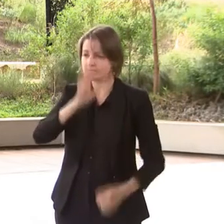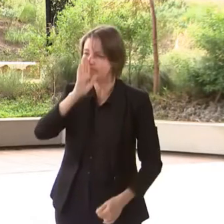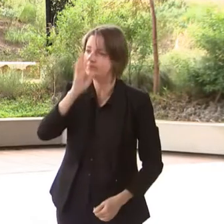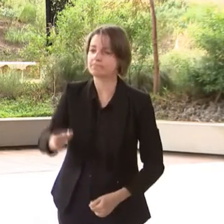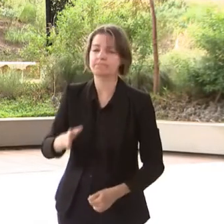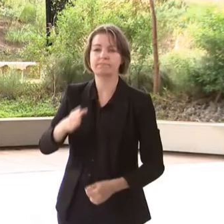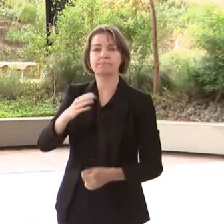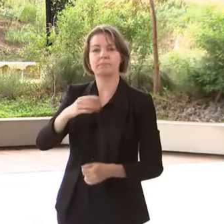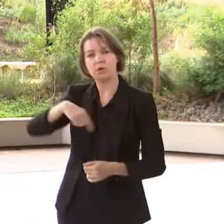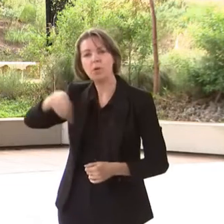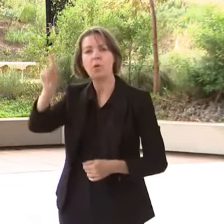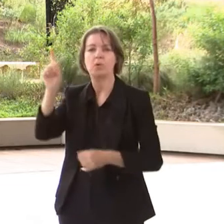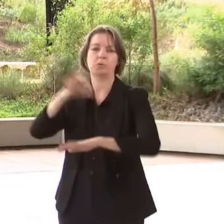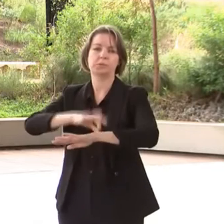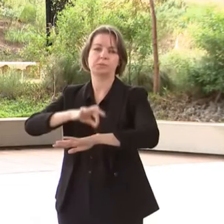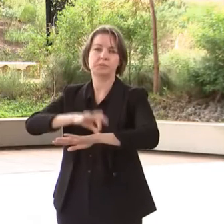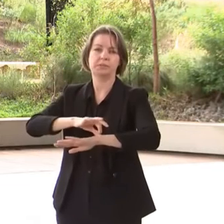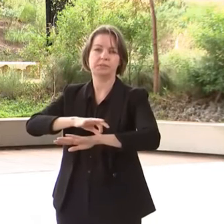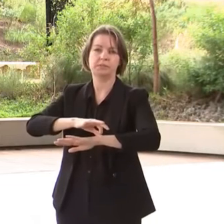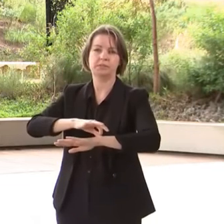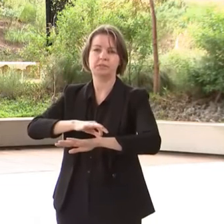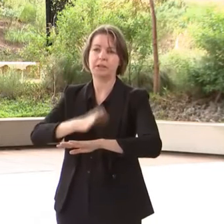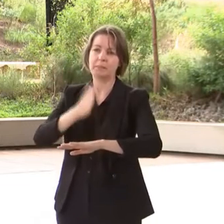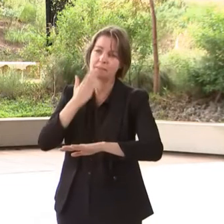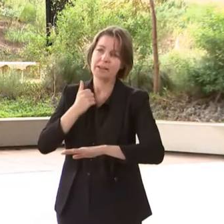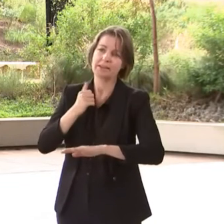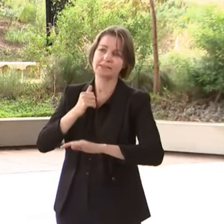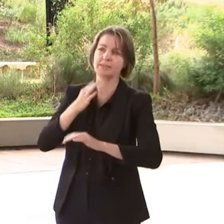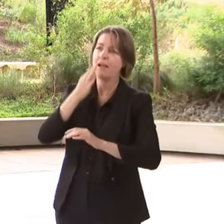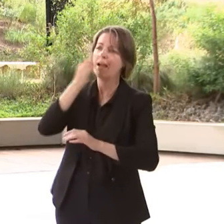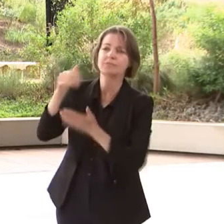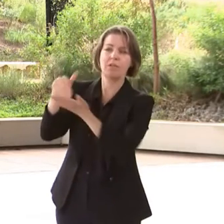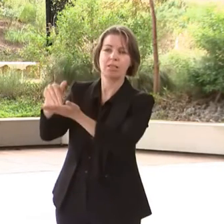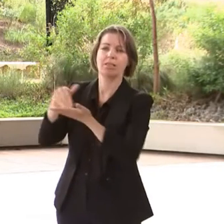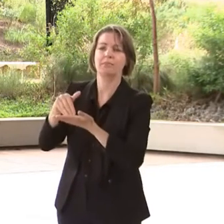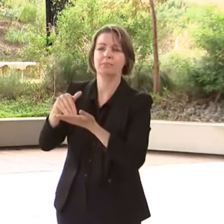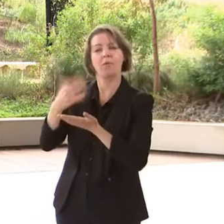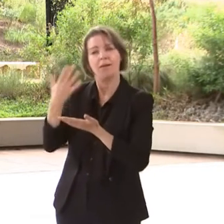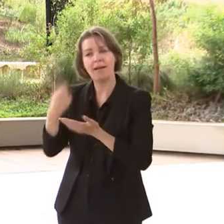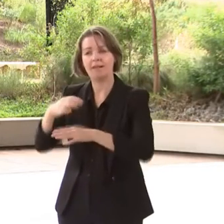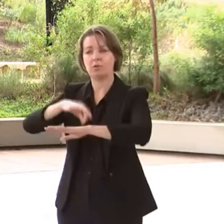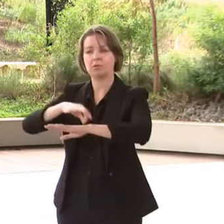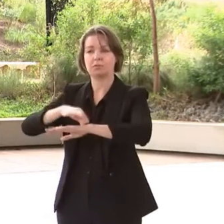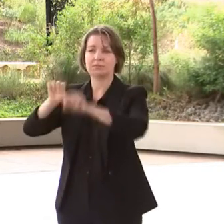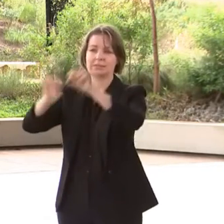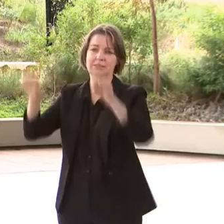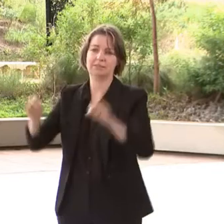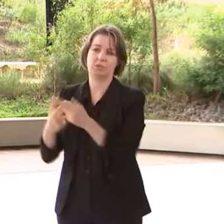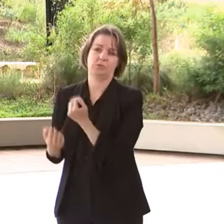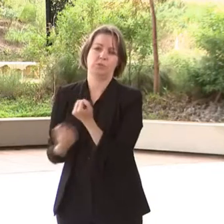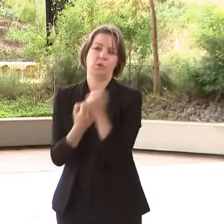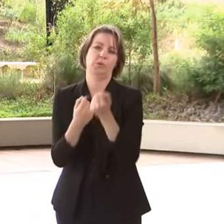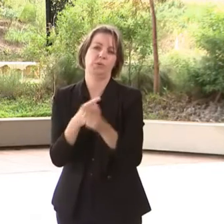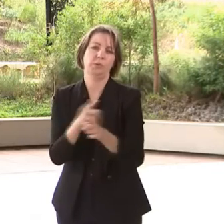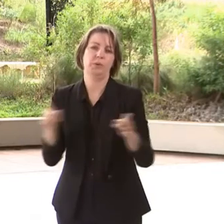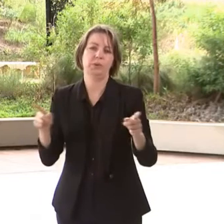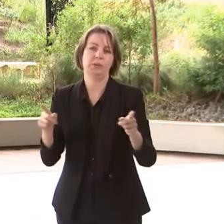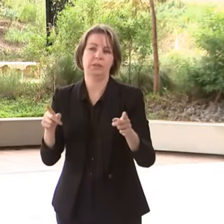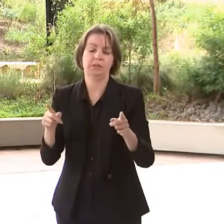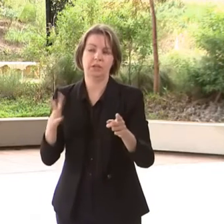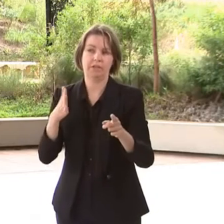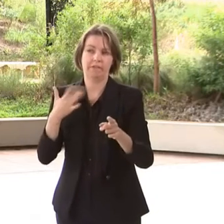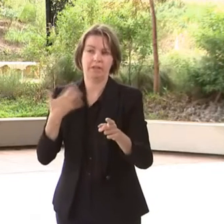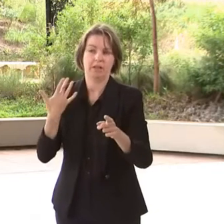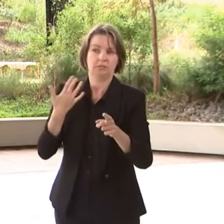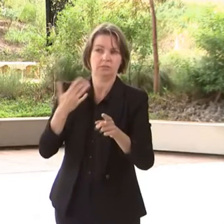dizziness or deteriorating symptoms. Please seek help. The health system is there to support you, and please don't have a